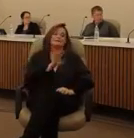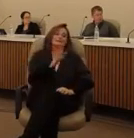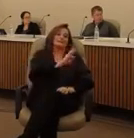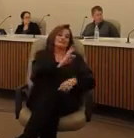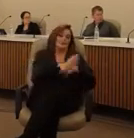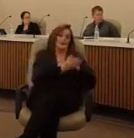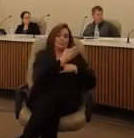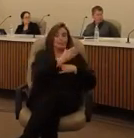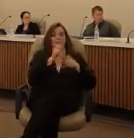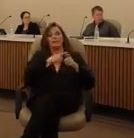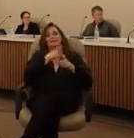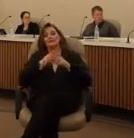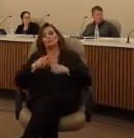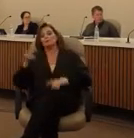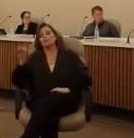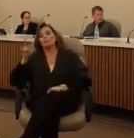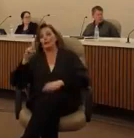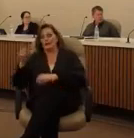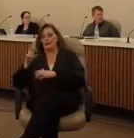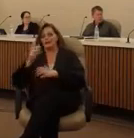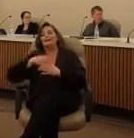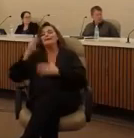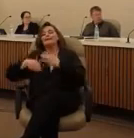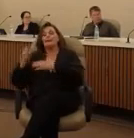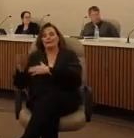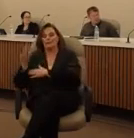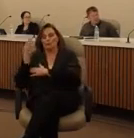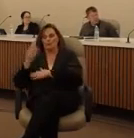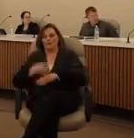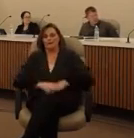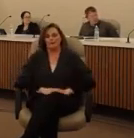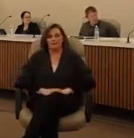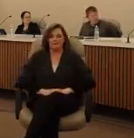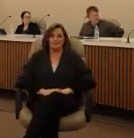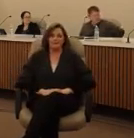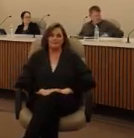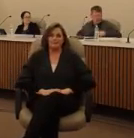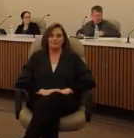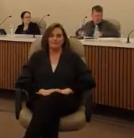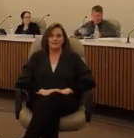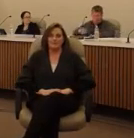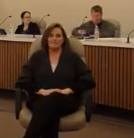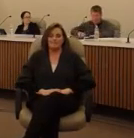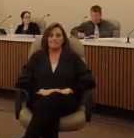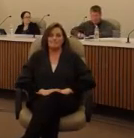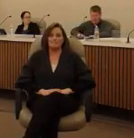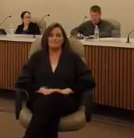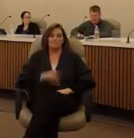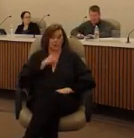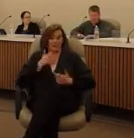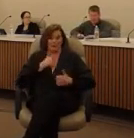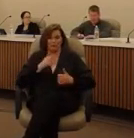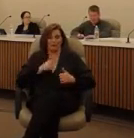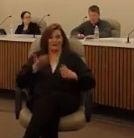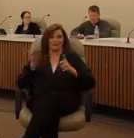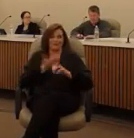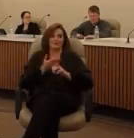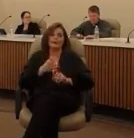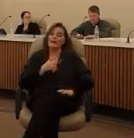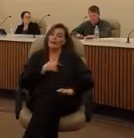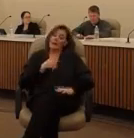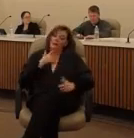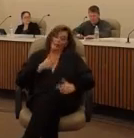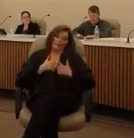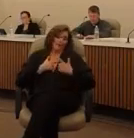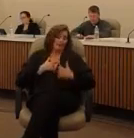a.m. Do you want to try to convince someone to change their mind, or? Just, I think if I lived in the neighborhood, had it